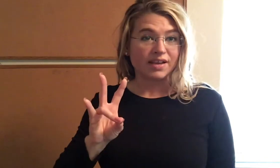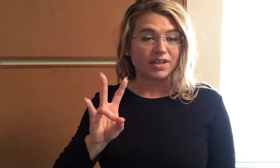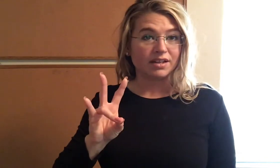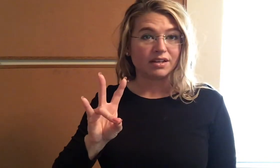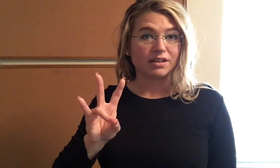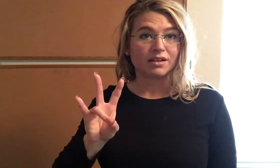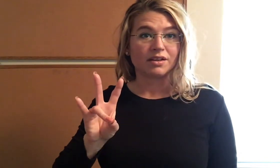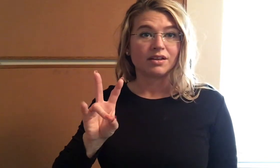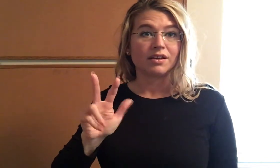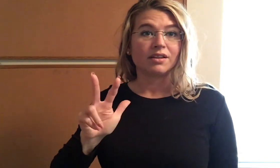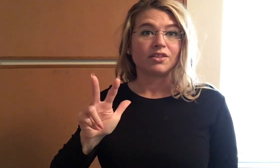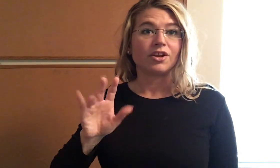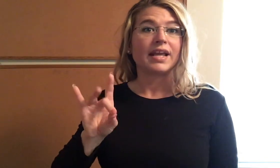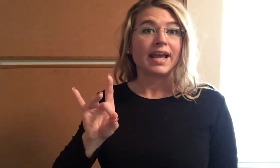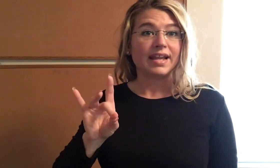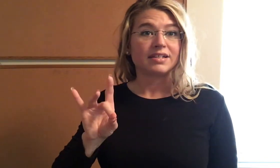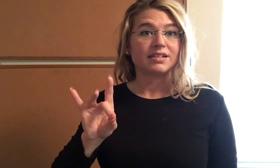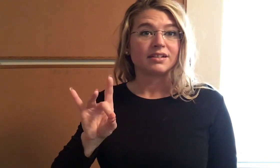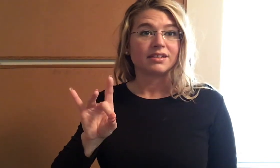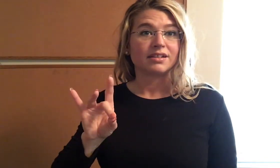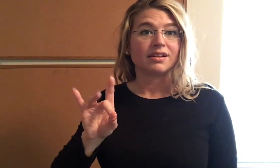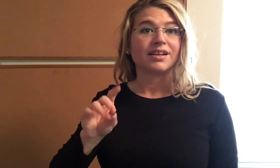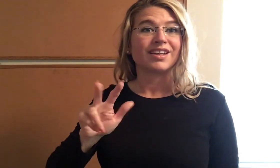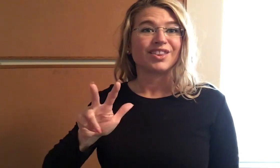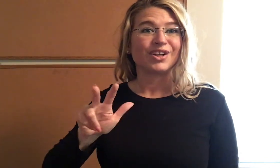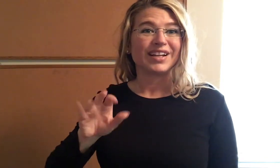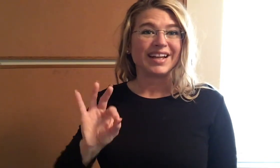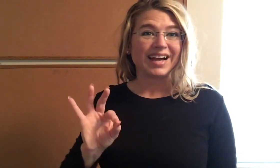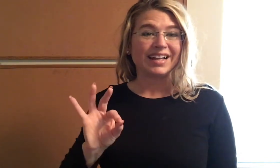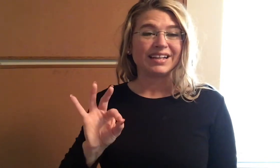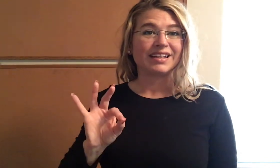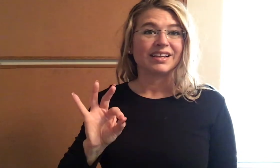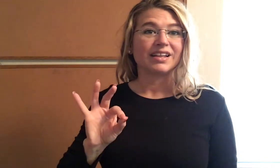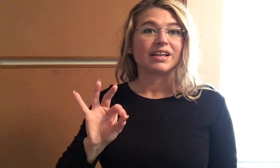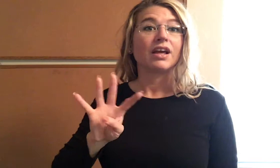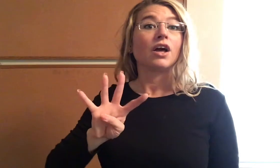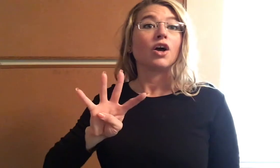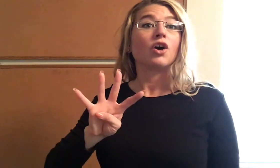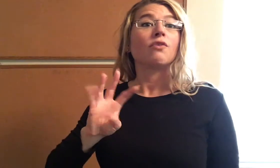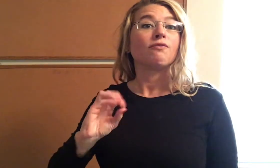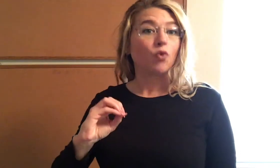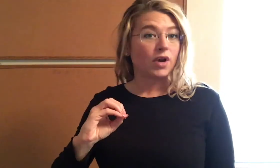37, 38, 39, 40.